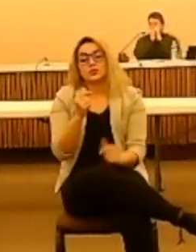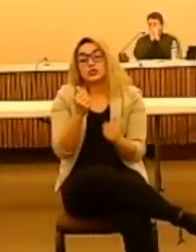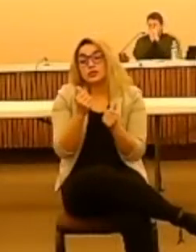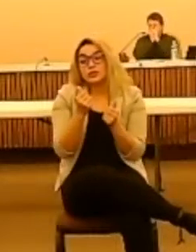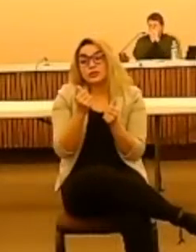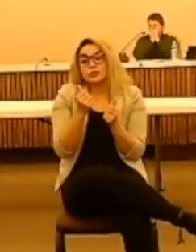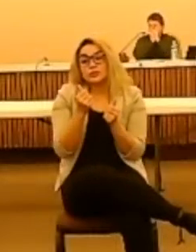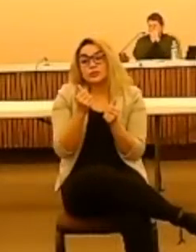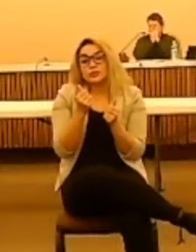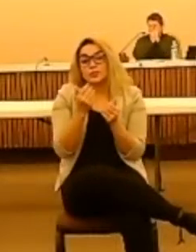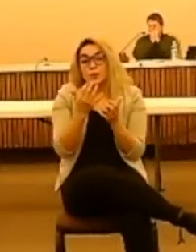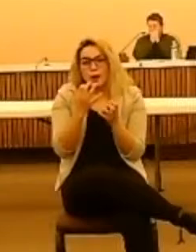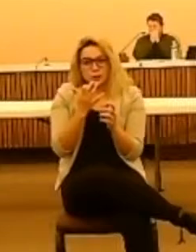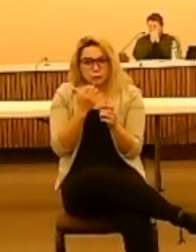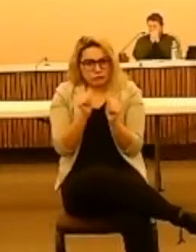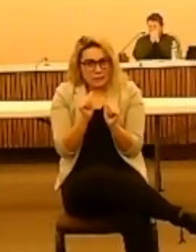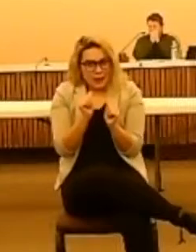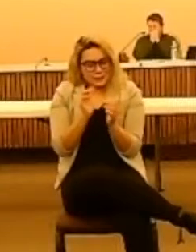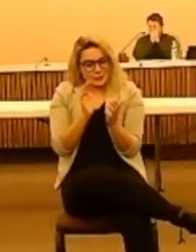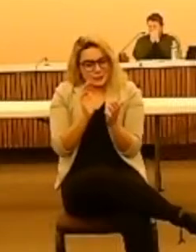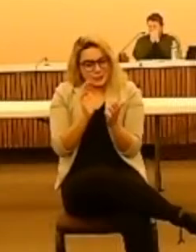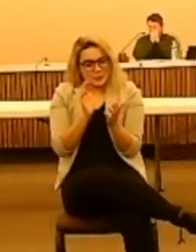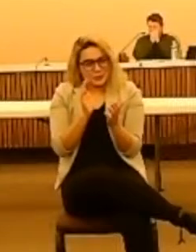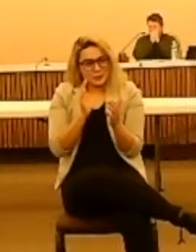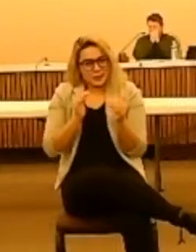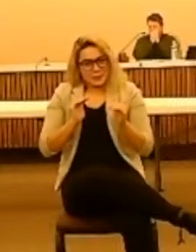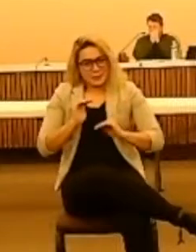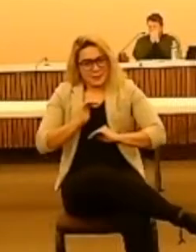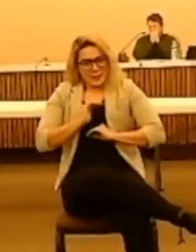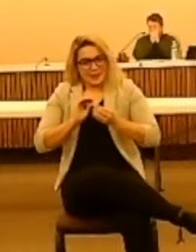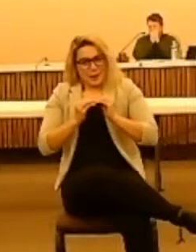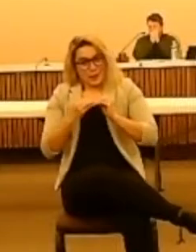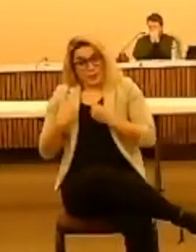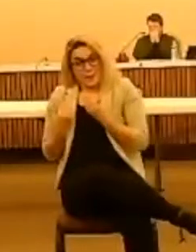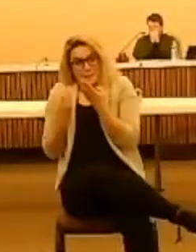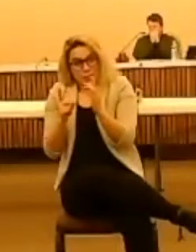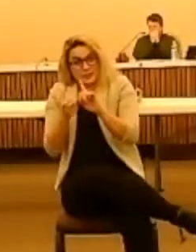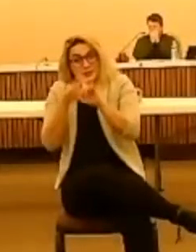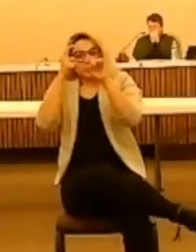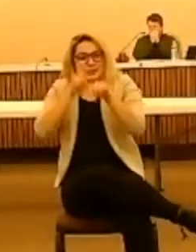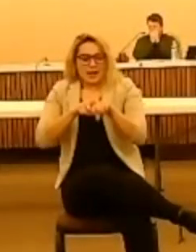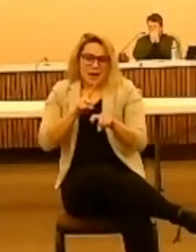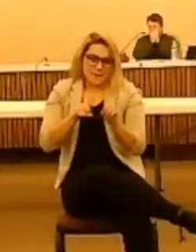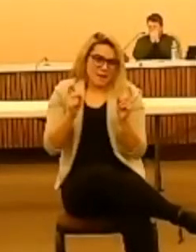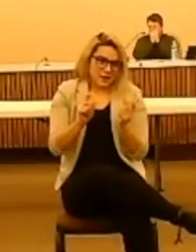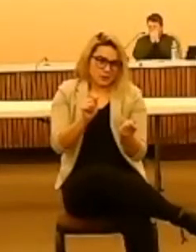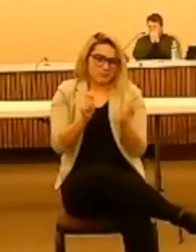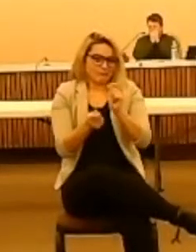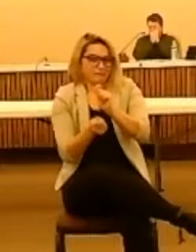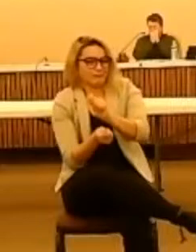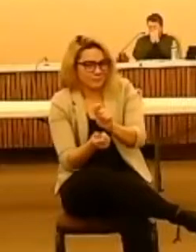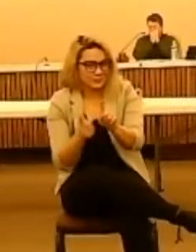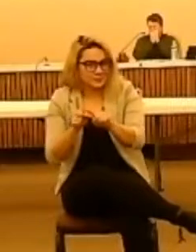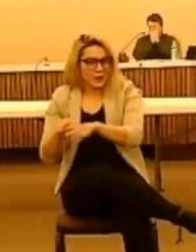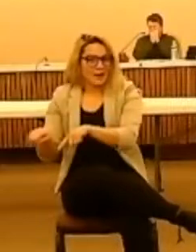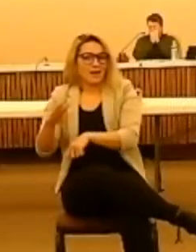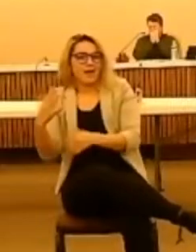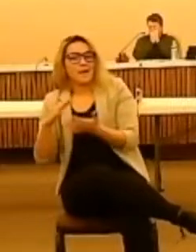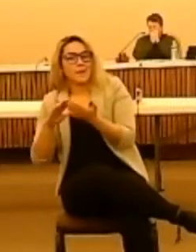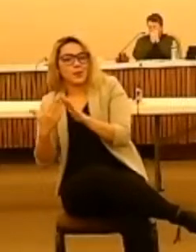to within the intent of the original PUD is the type of units that we are proposing. So that's kind of a brief summary of how we got